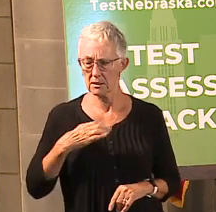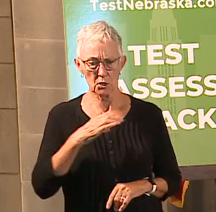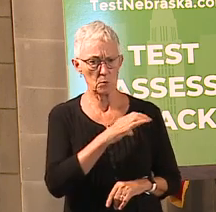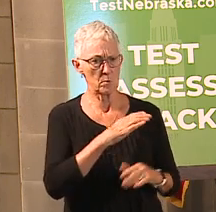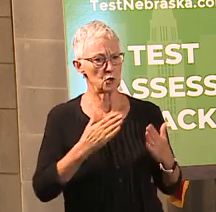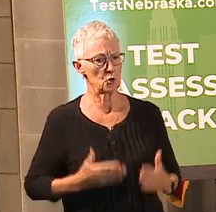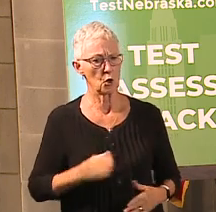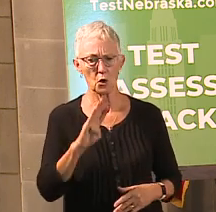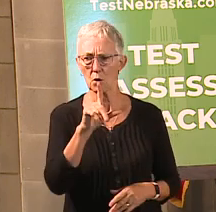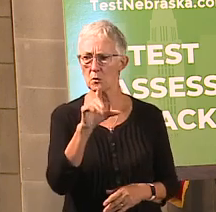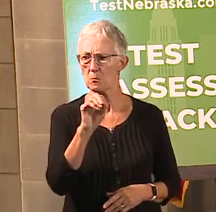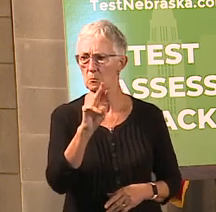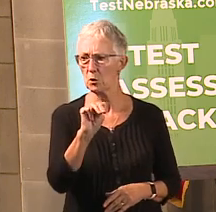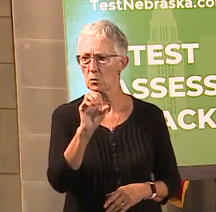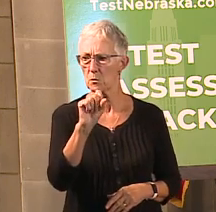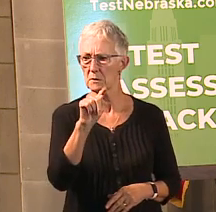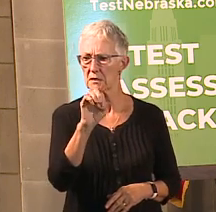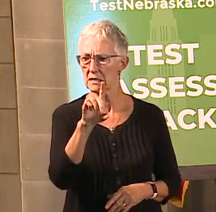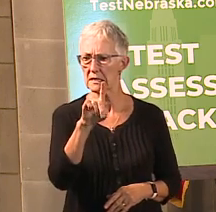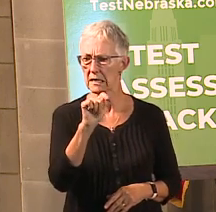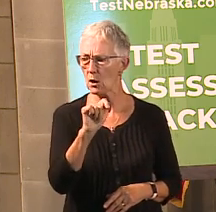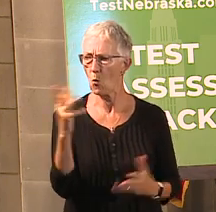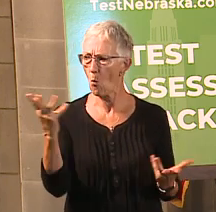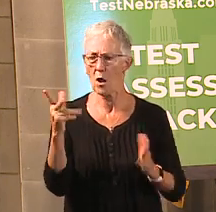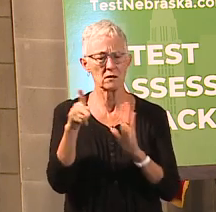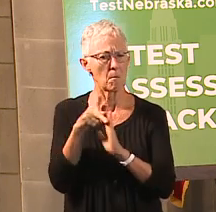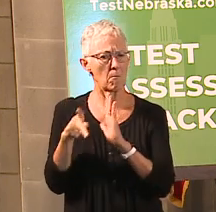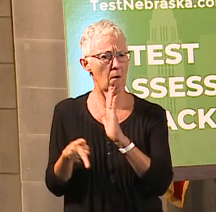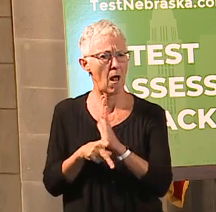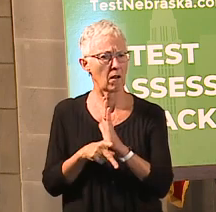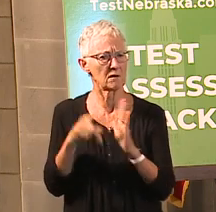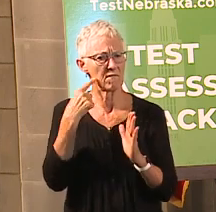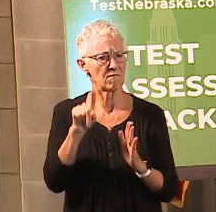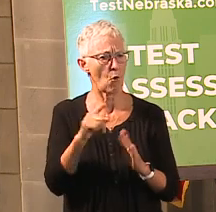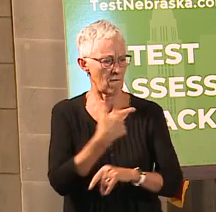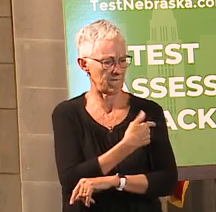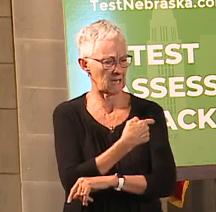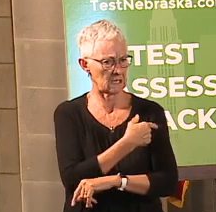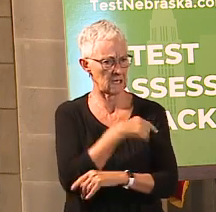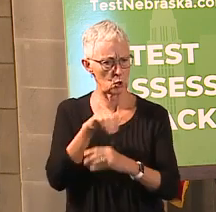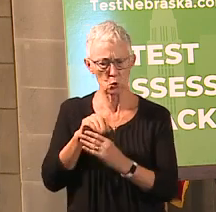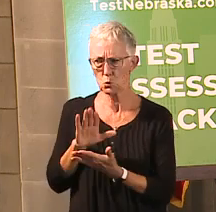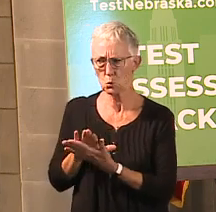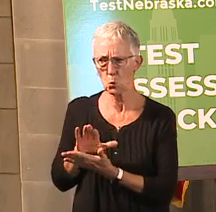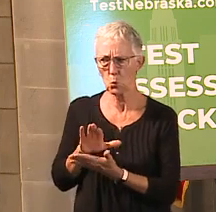about what's the policy with regard to vaccines in schools and is there an application here for that? Do you want to come up and talk about that?